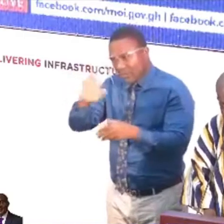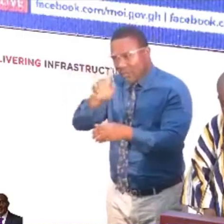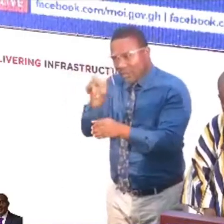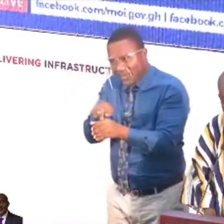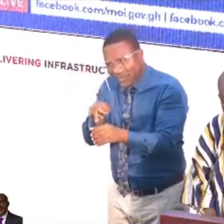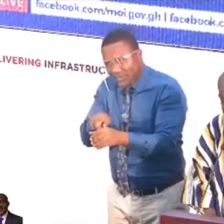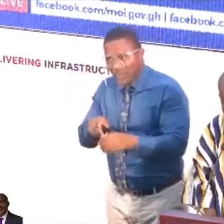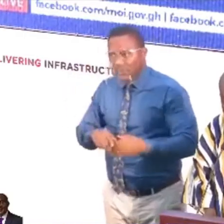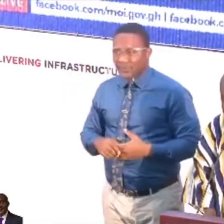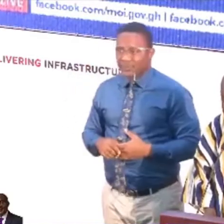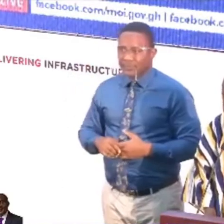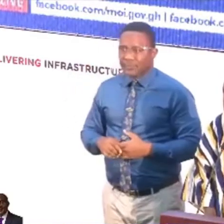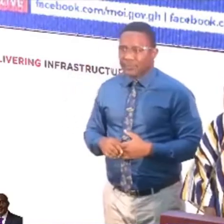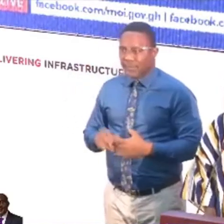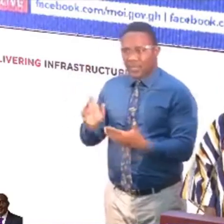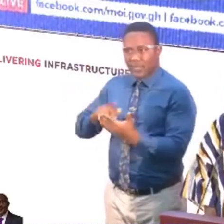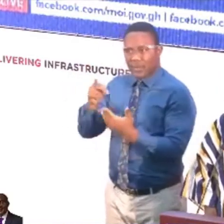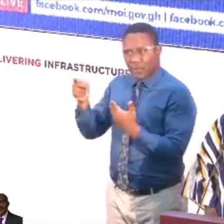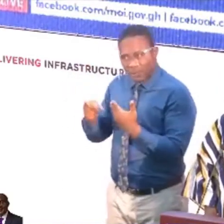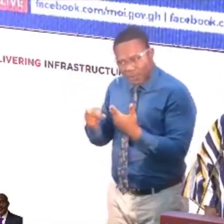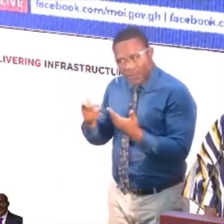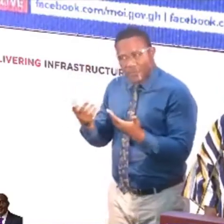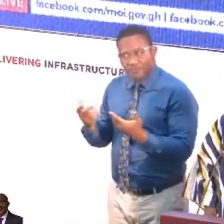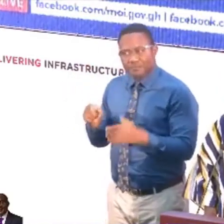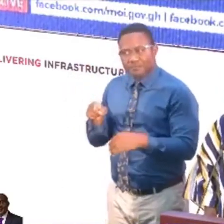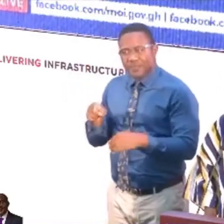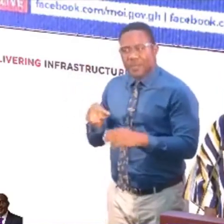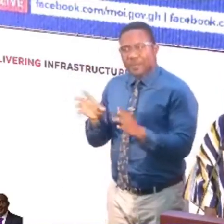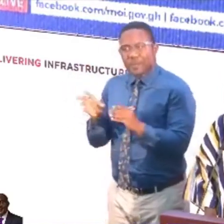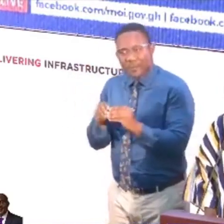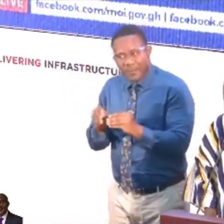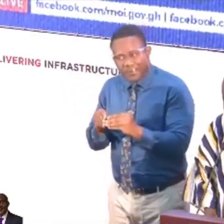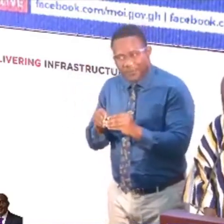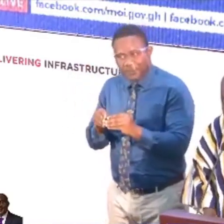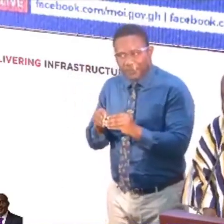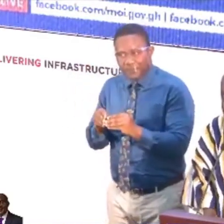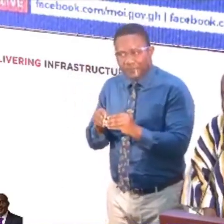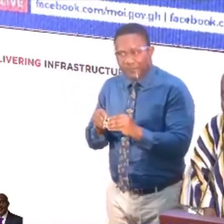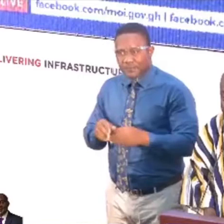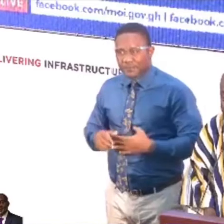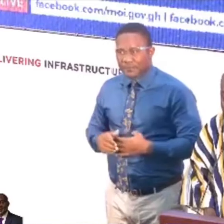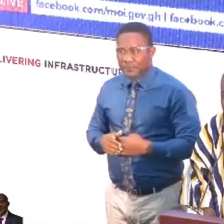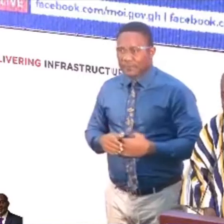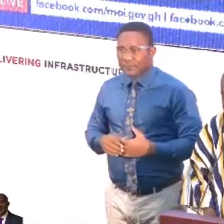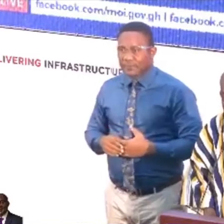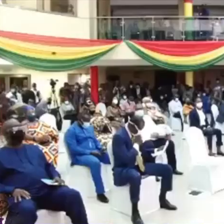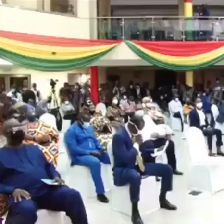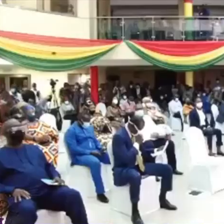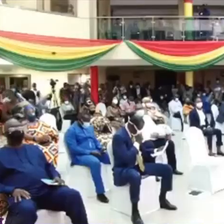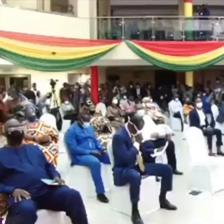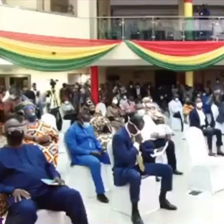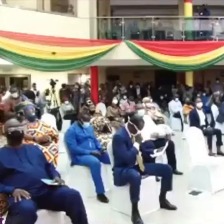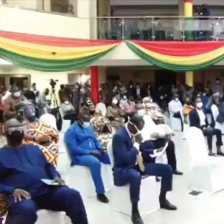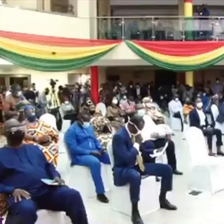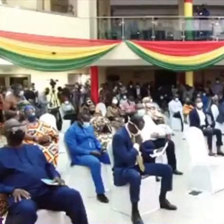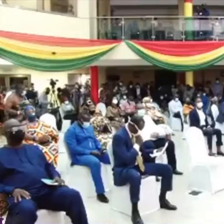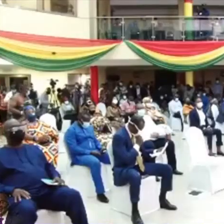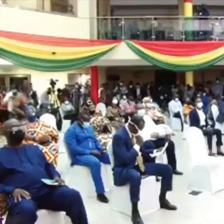participating in this virtual town hall meeting and results fair. We will rise